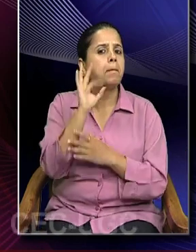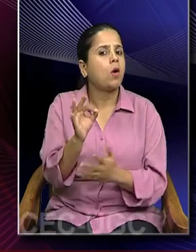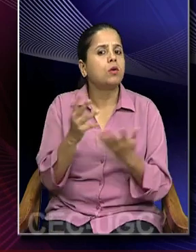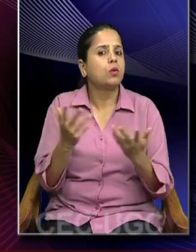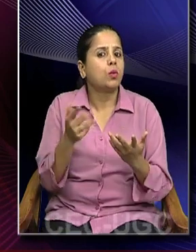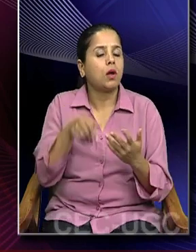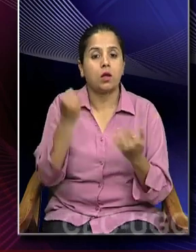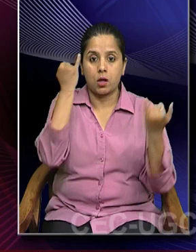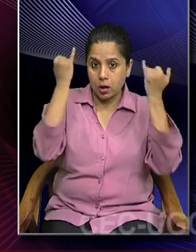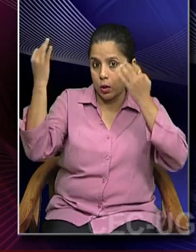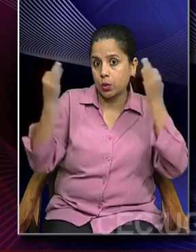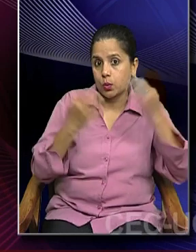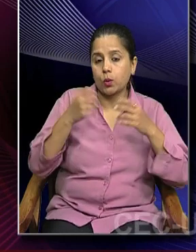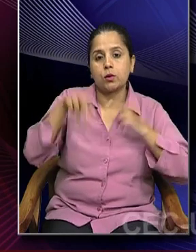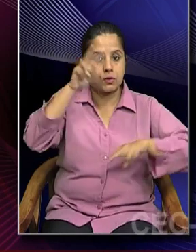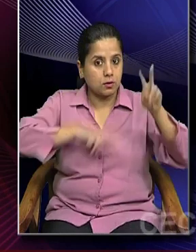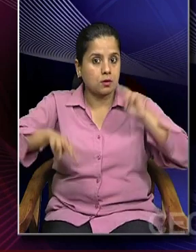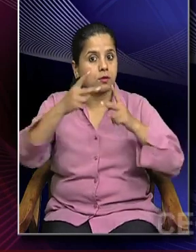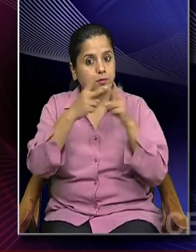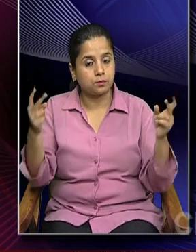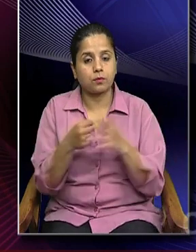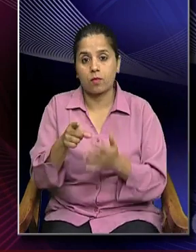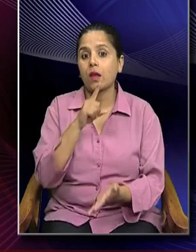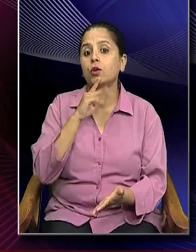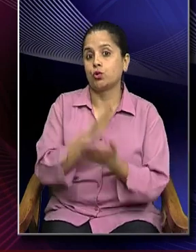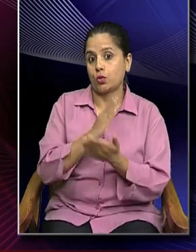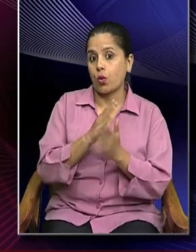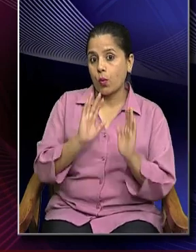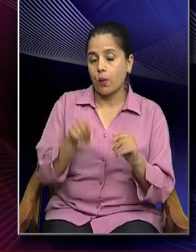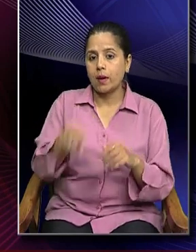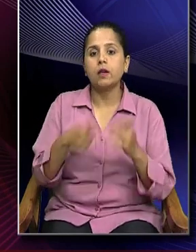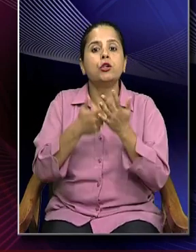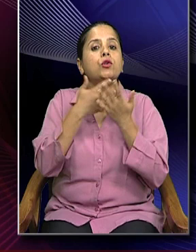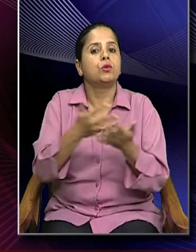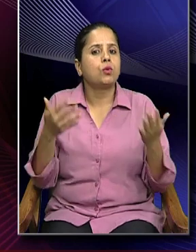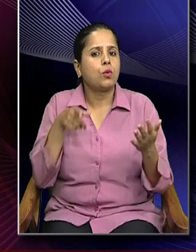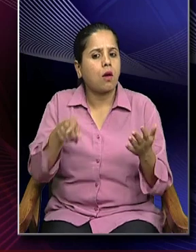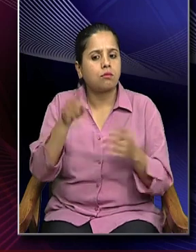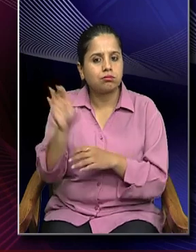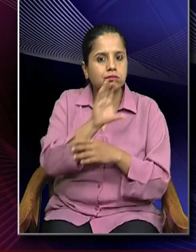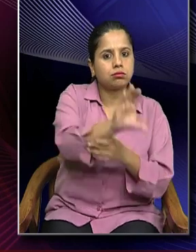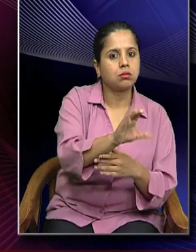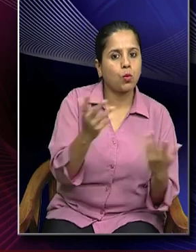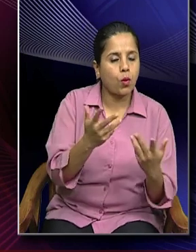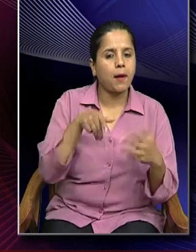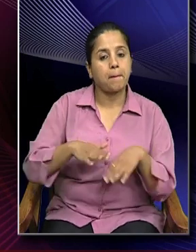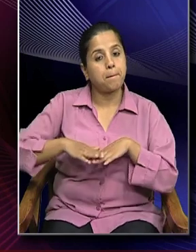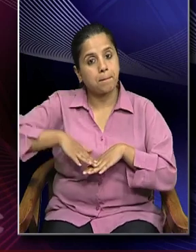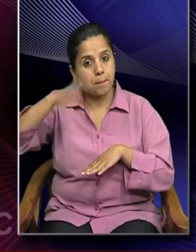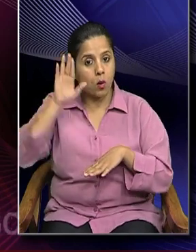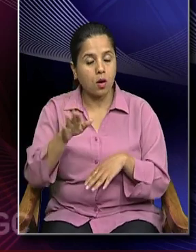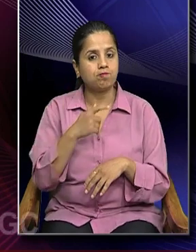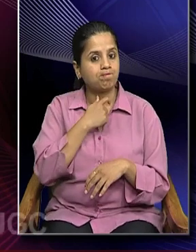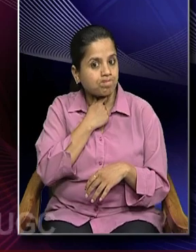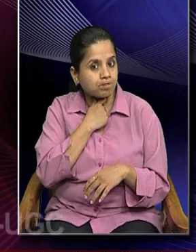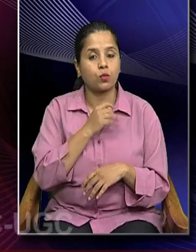of innovative assessment. It ensures that the resources are invested in the most